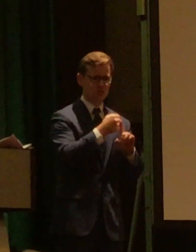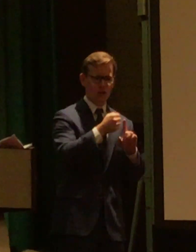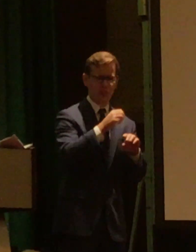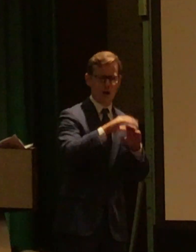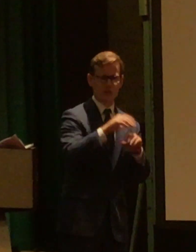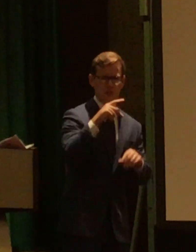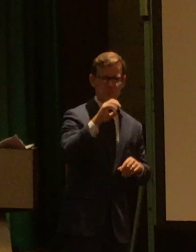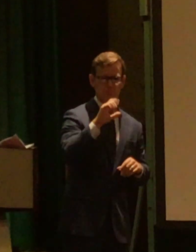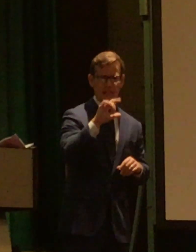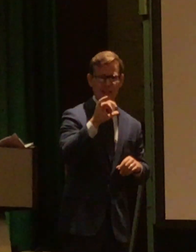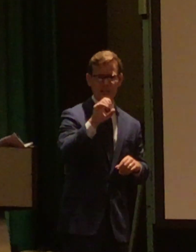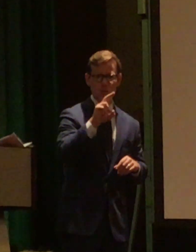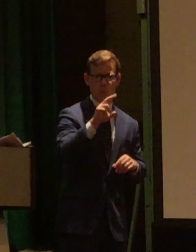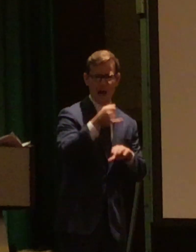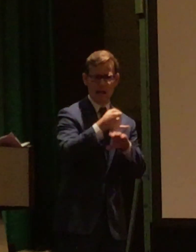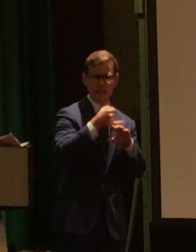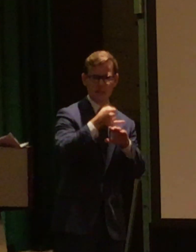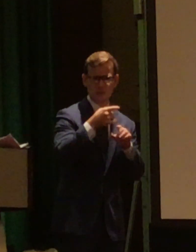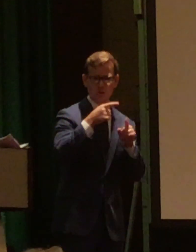Marines.